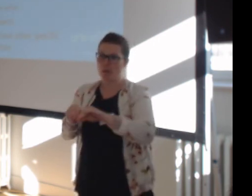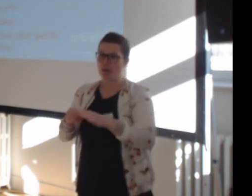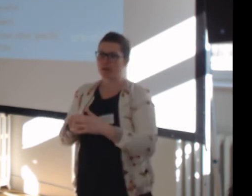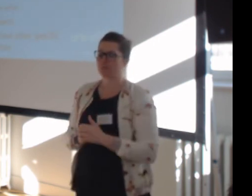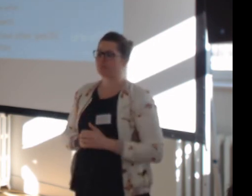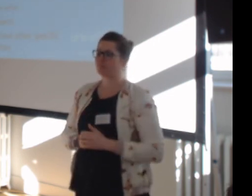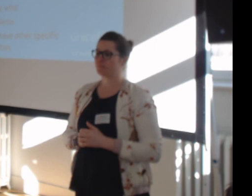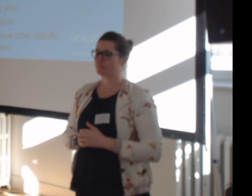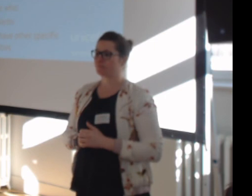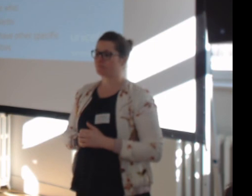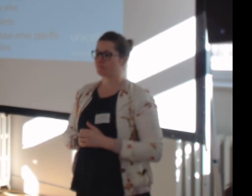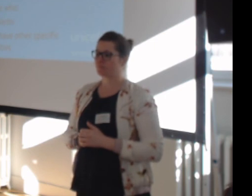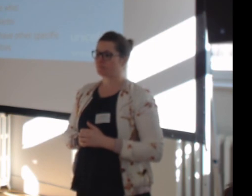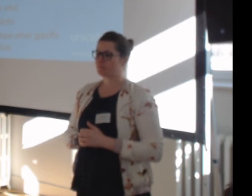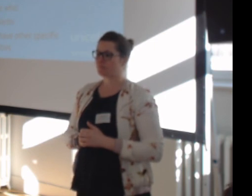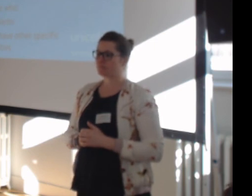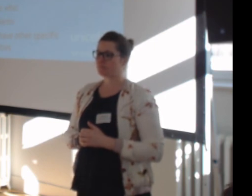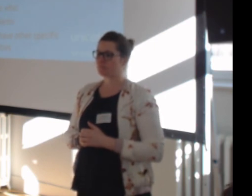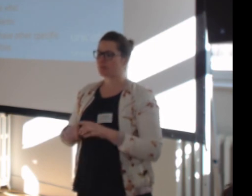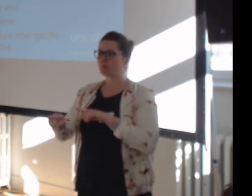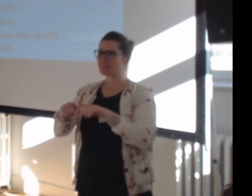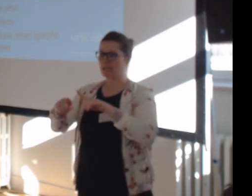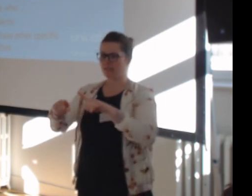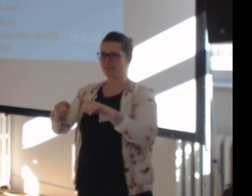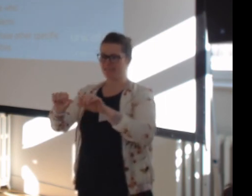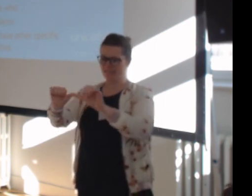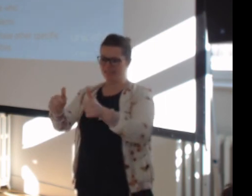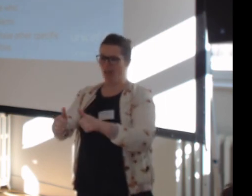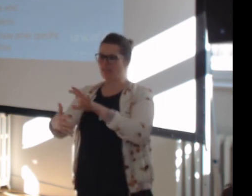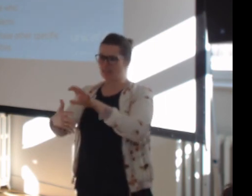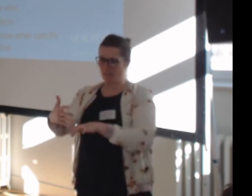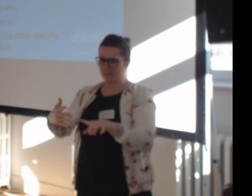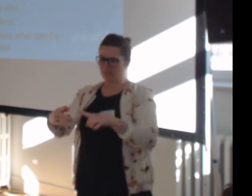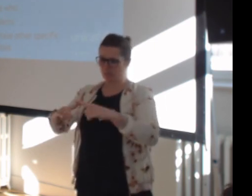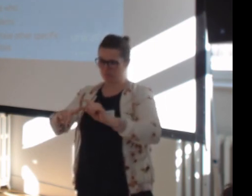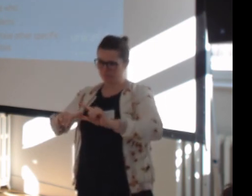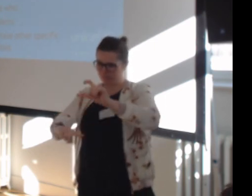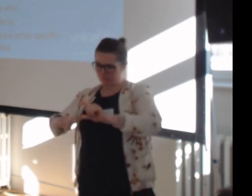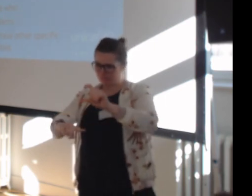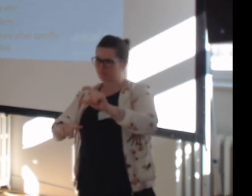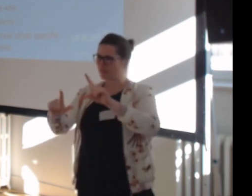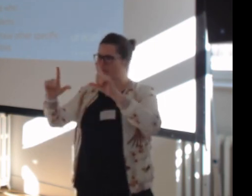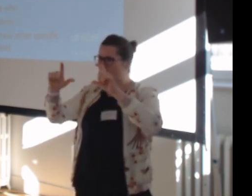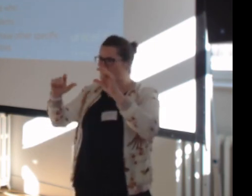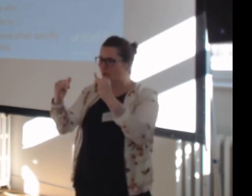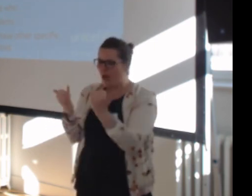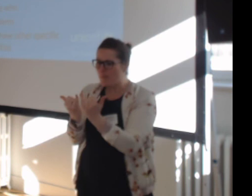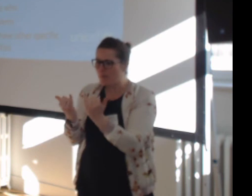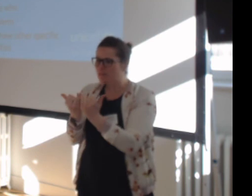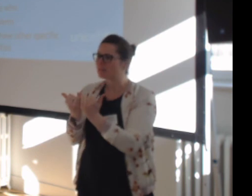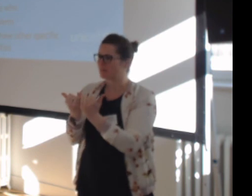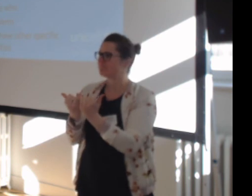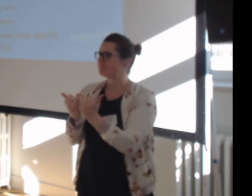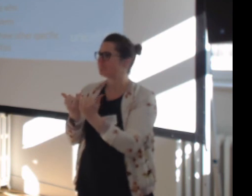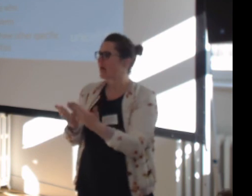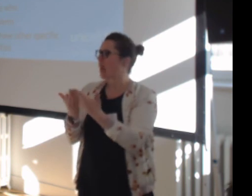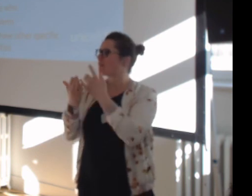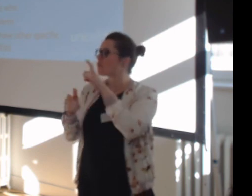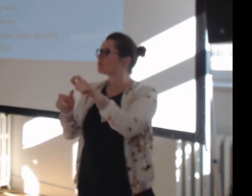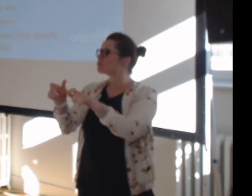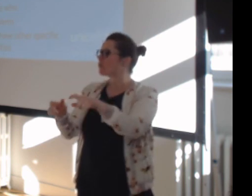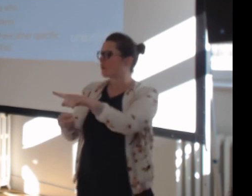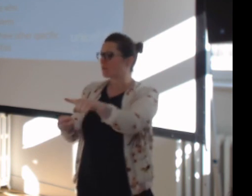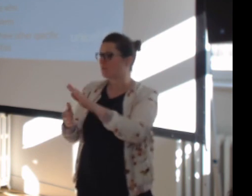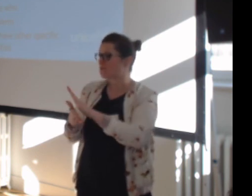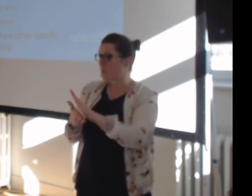So by being able to choose the size and the style of the text and magnifying the pictures, this is really helpful for people who